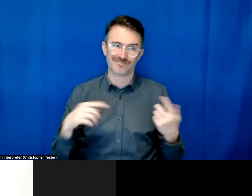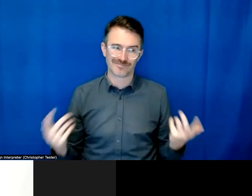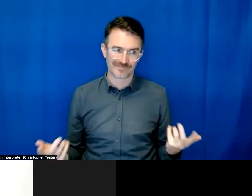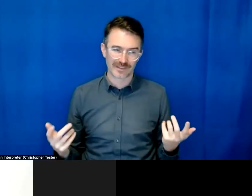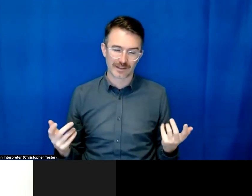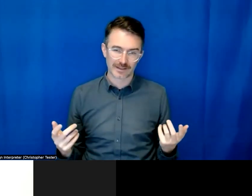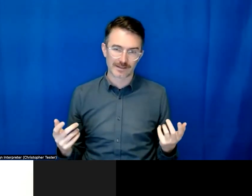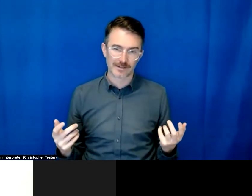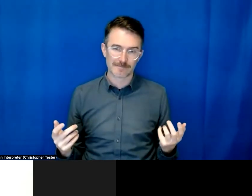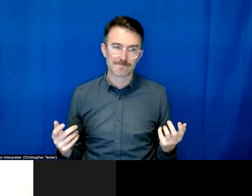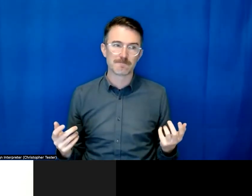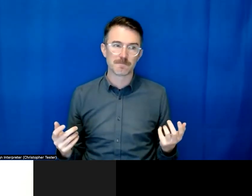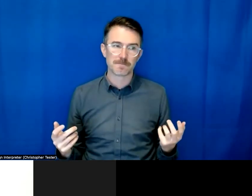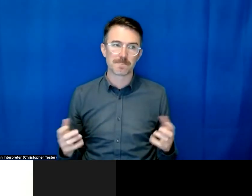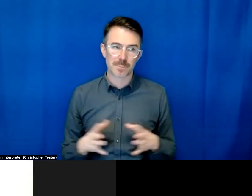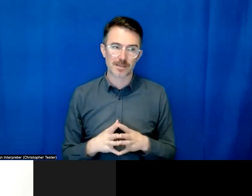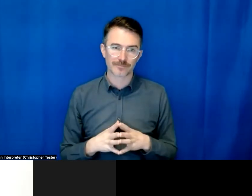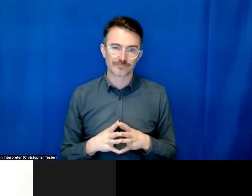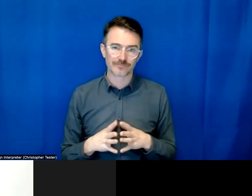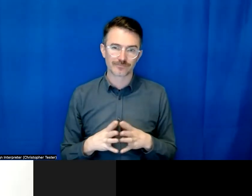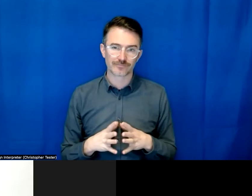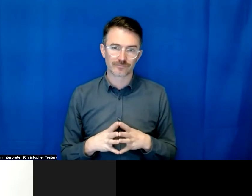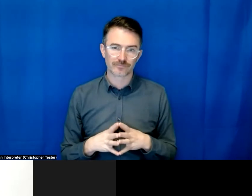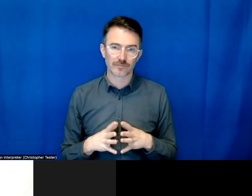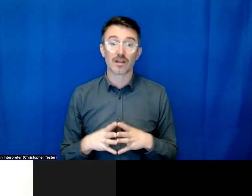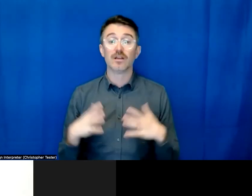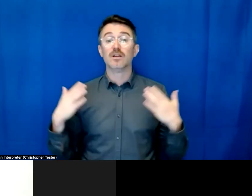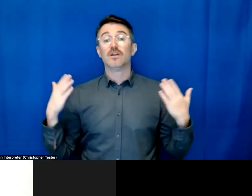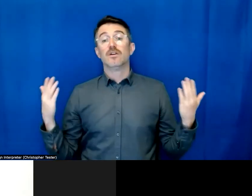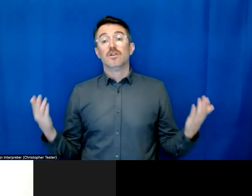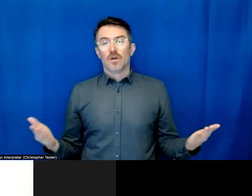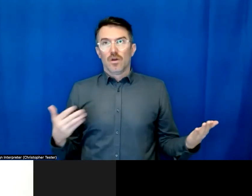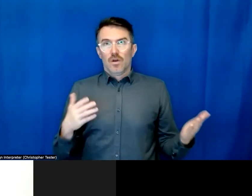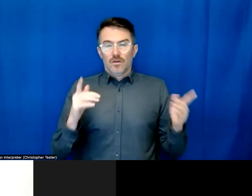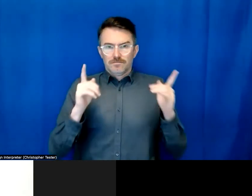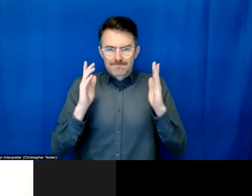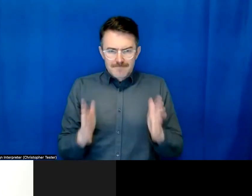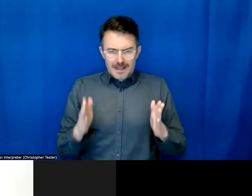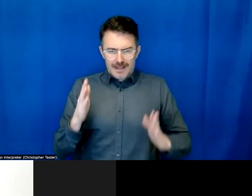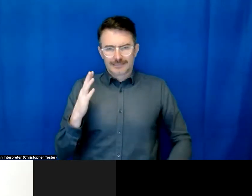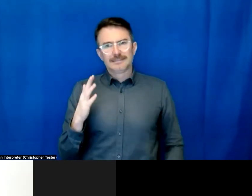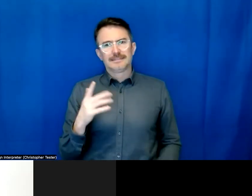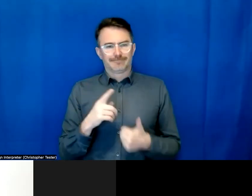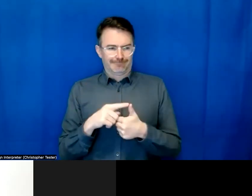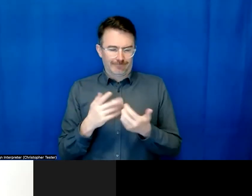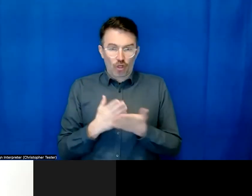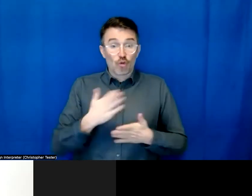to involve them in the activities conducted by our organization in CSW.